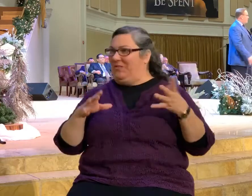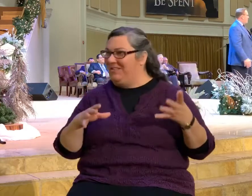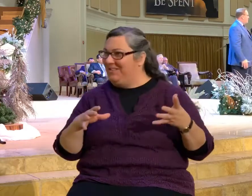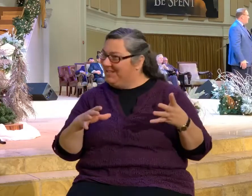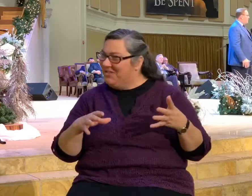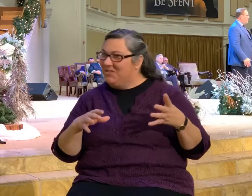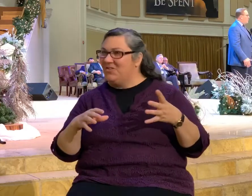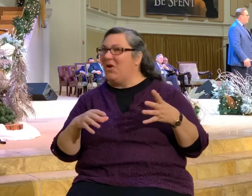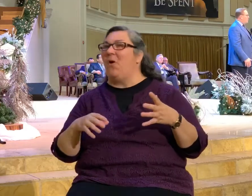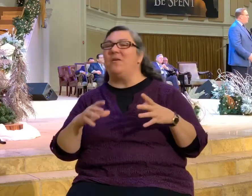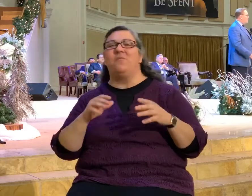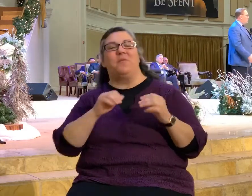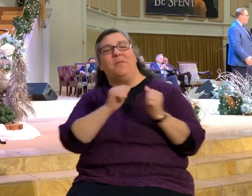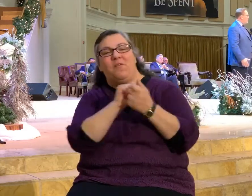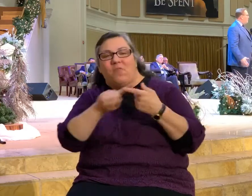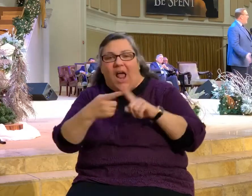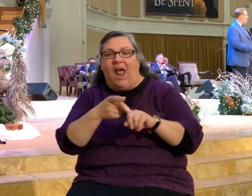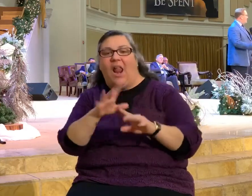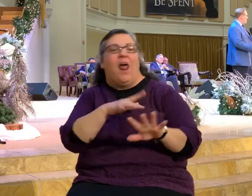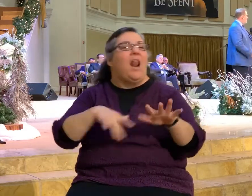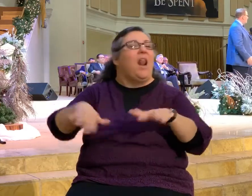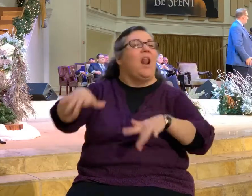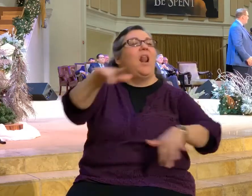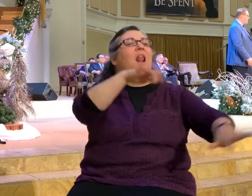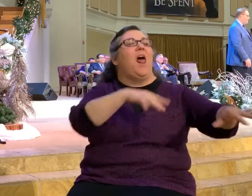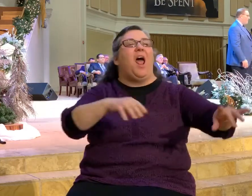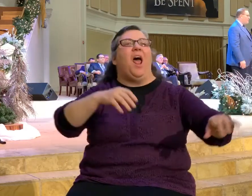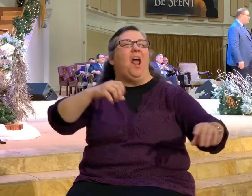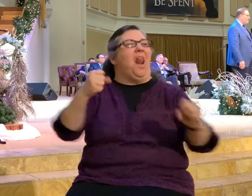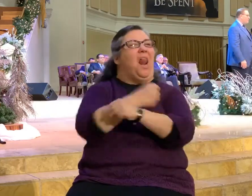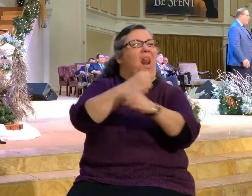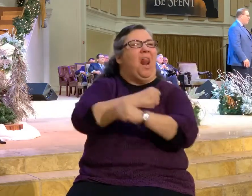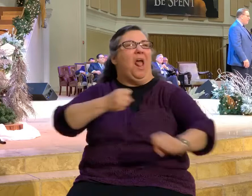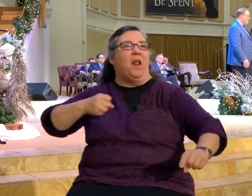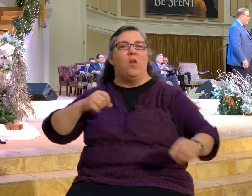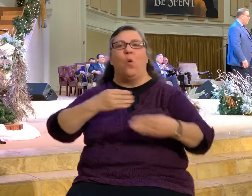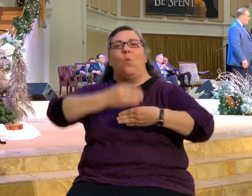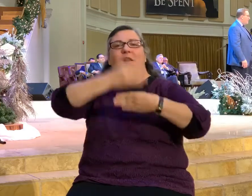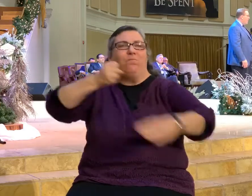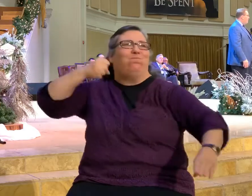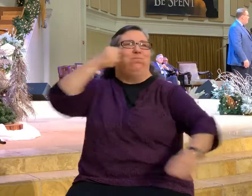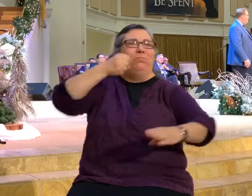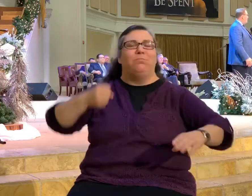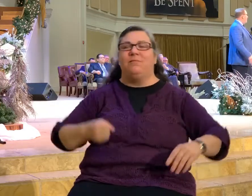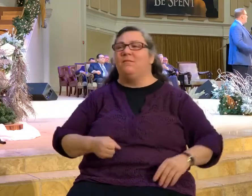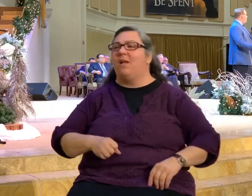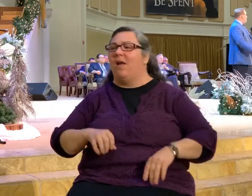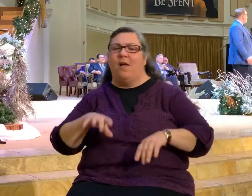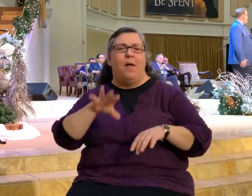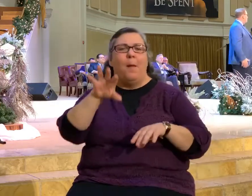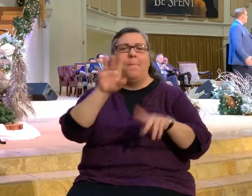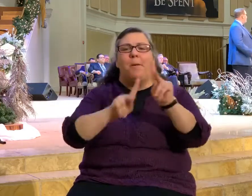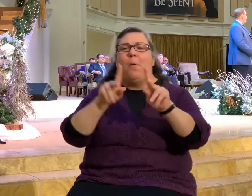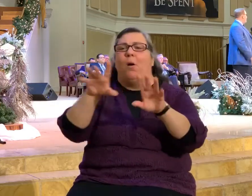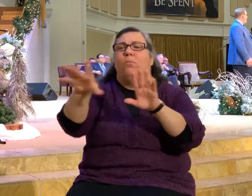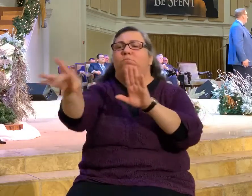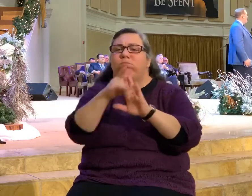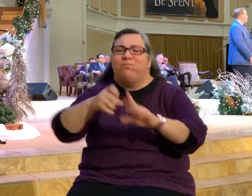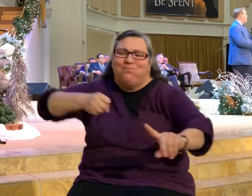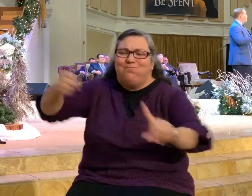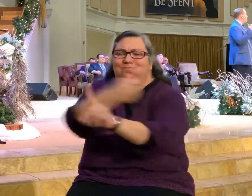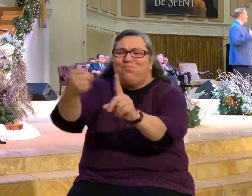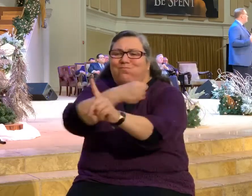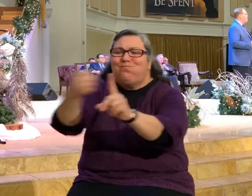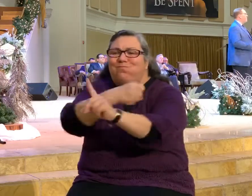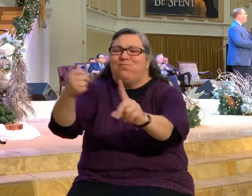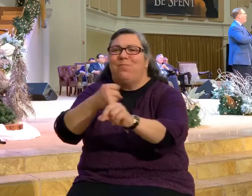get with his friends and he'd go through the community. He'd bash in windows and pick people out of the street and beat them up. And then they'd call the authorities. People would come and get him. And